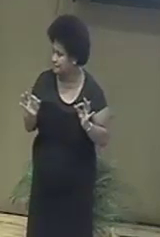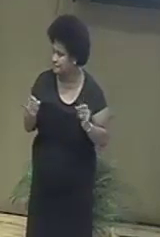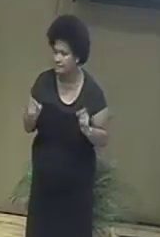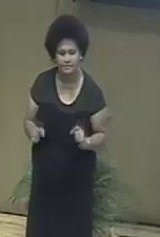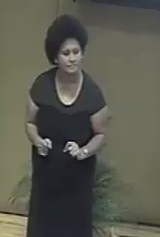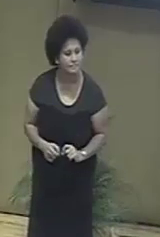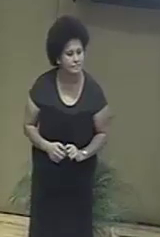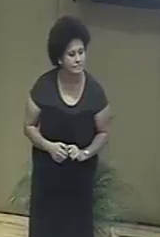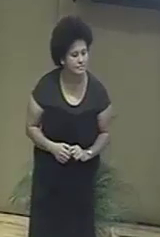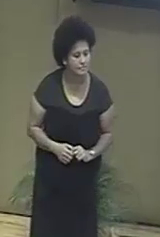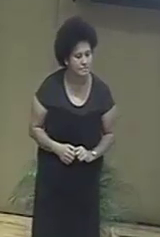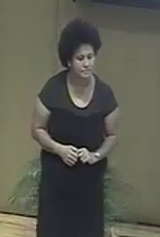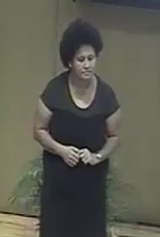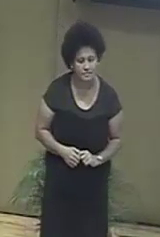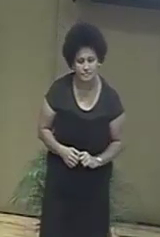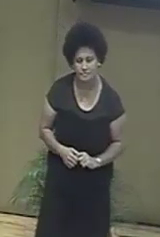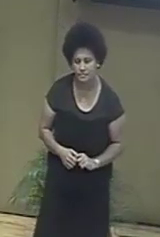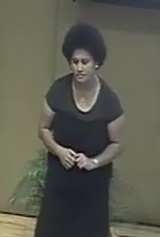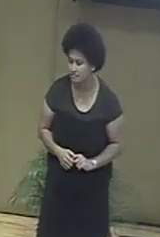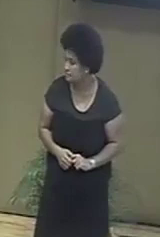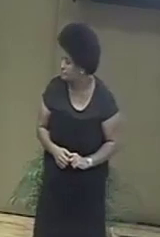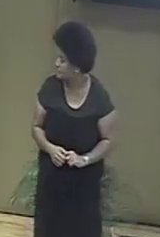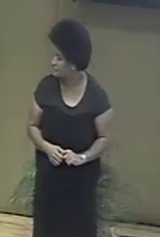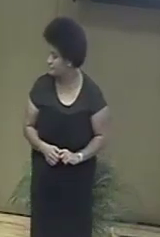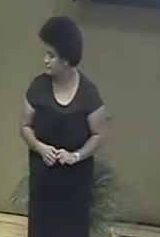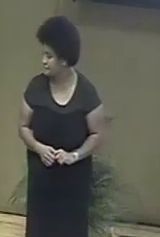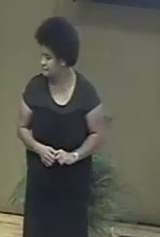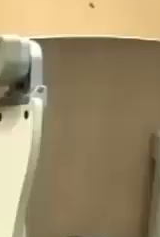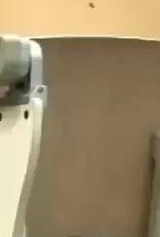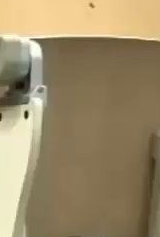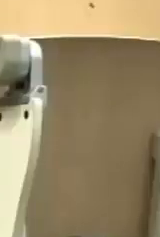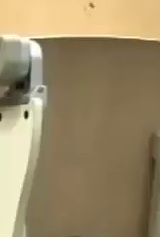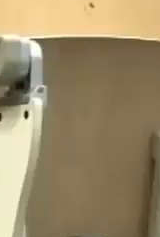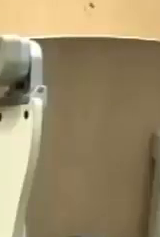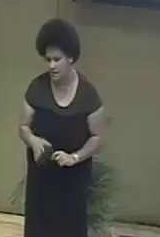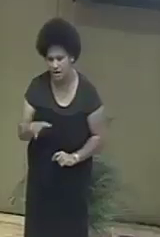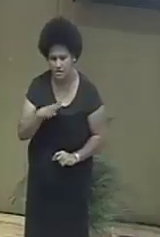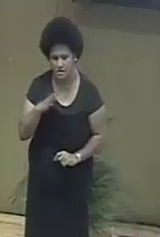it in. Anyway, I wish you all the best.